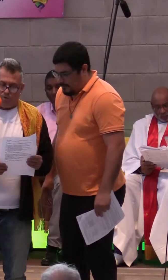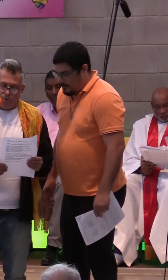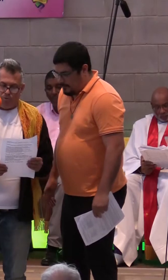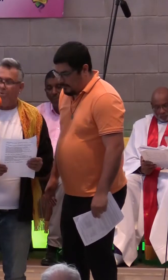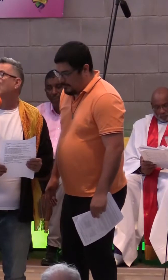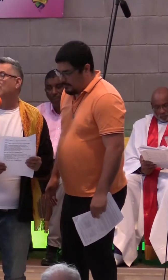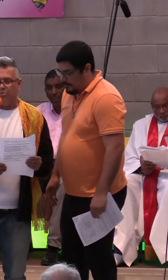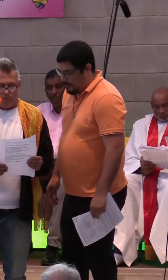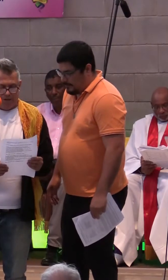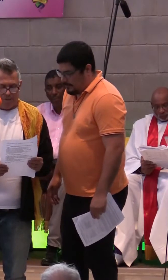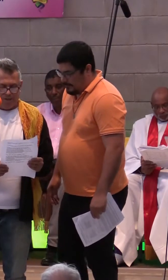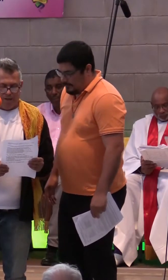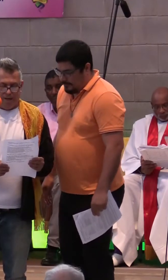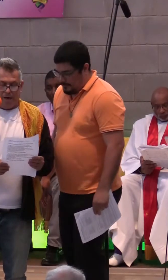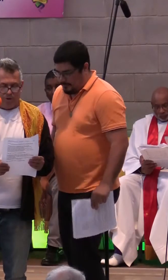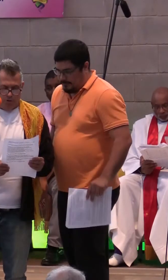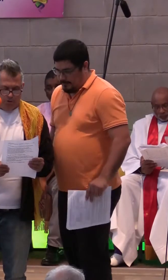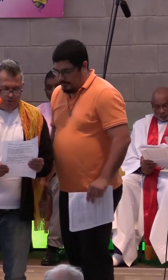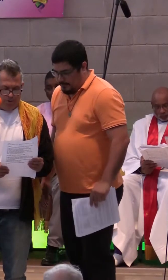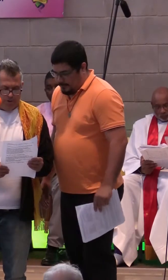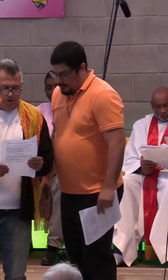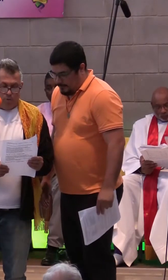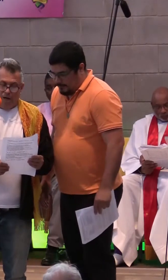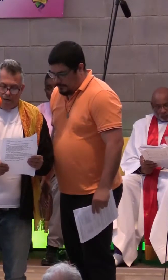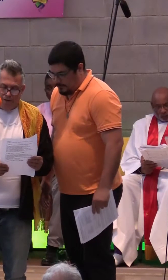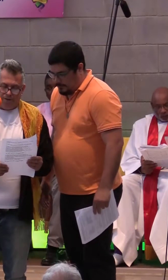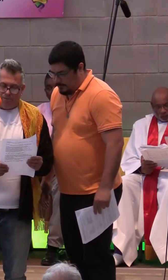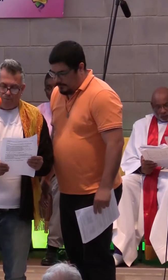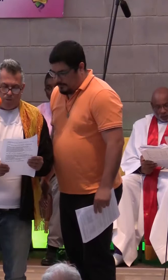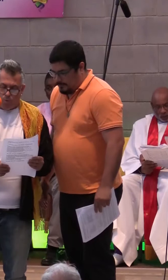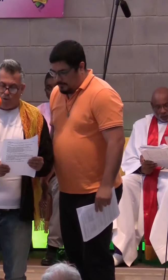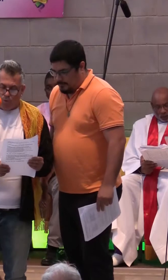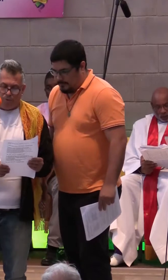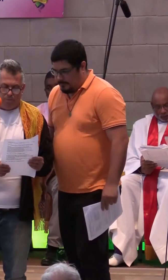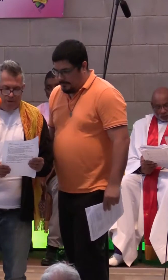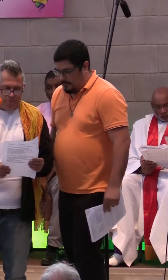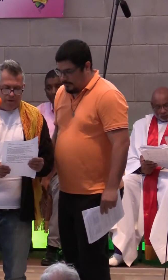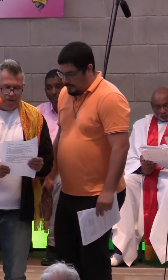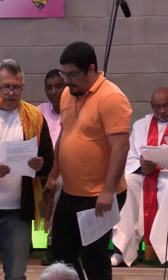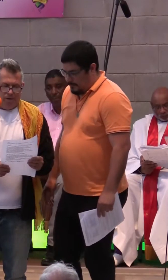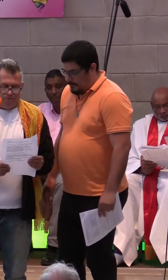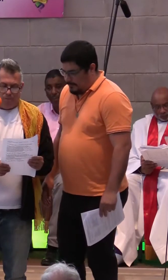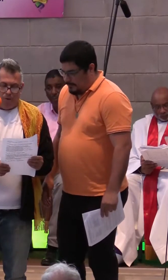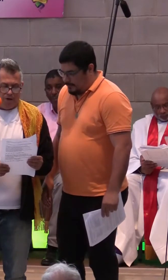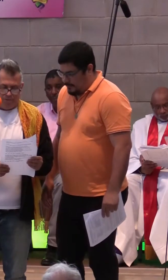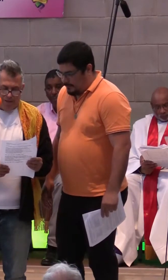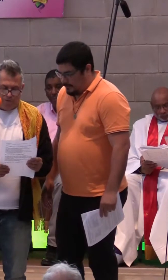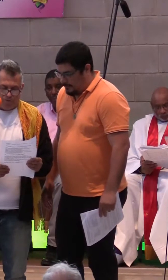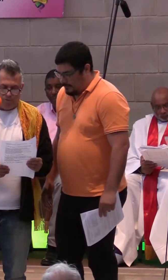our growth, our strength, and our union. We learn from what we remember, from